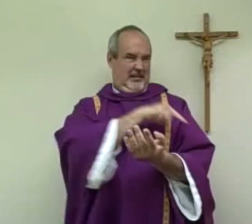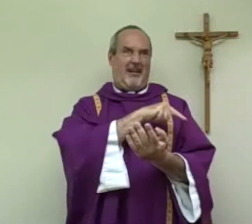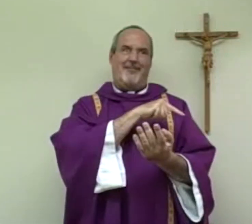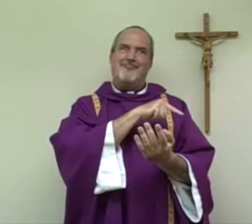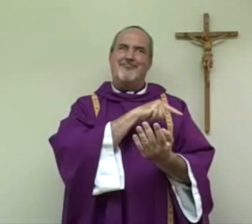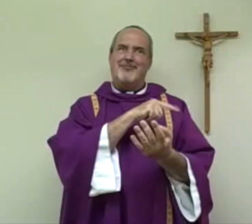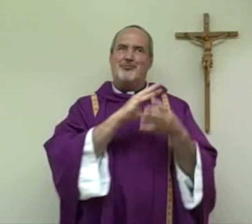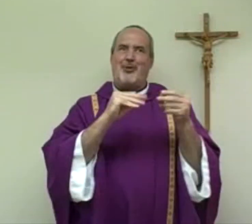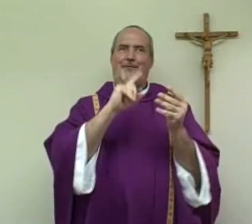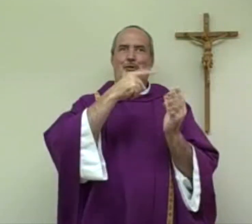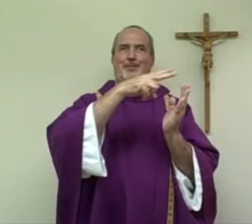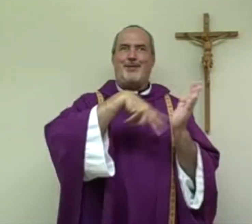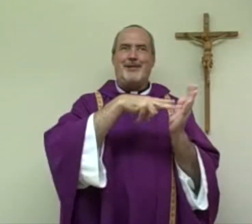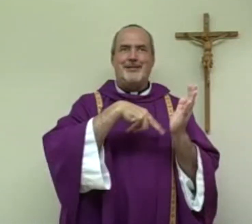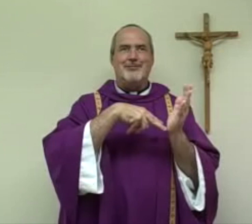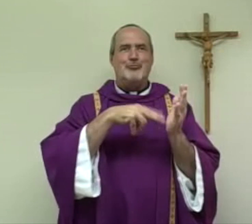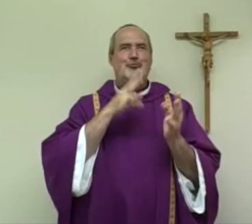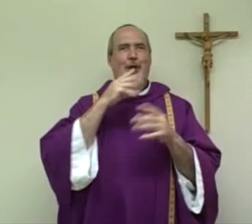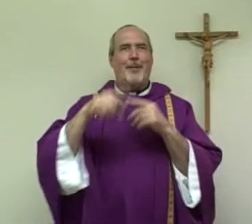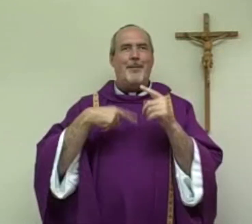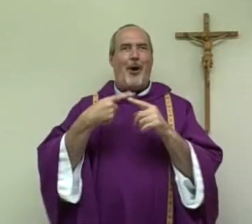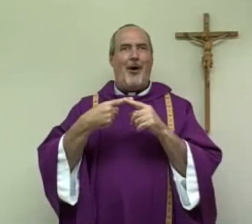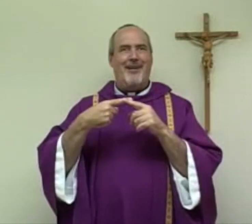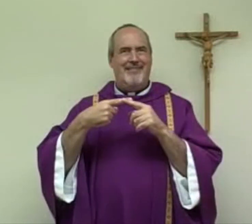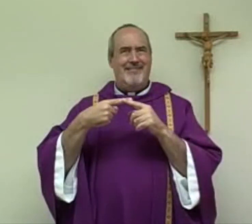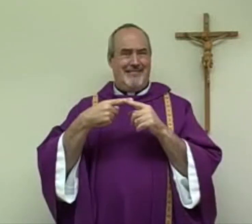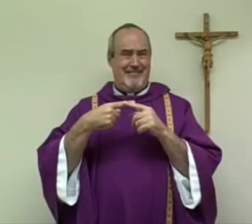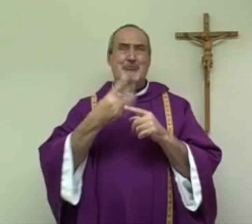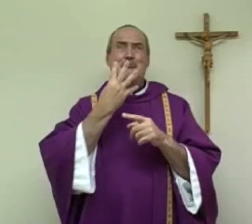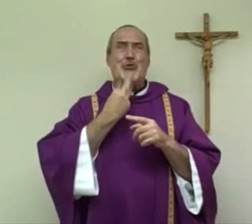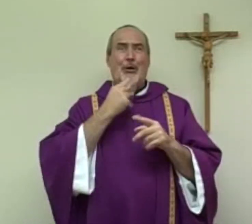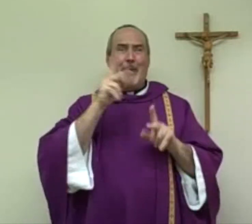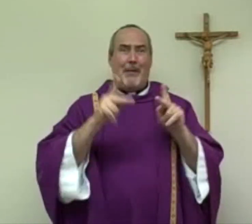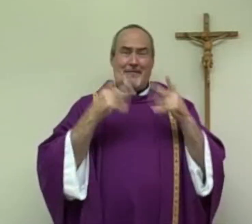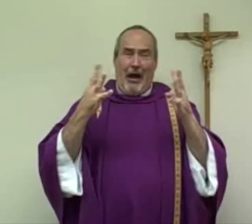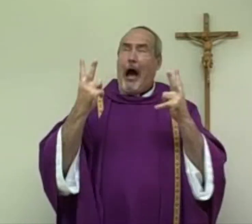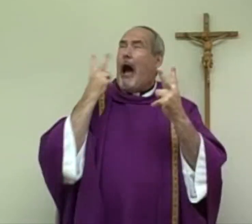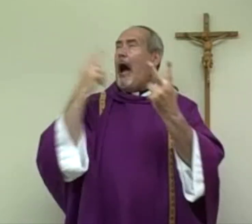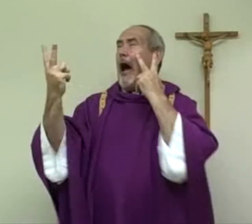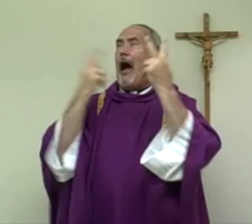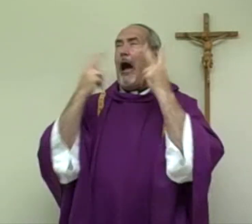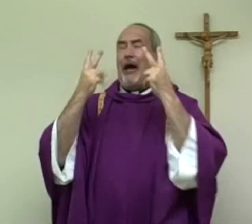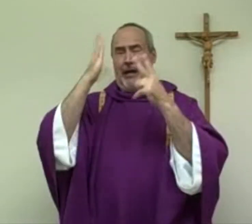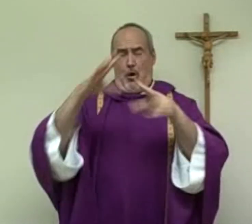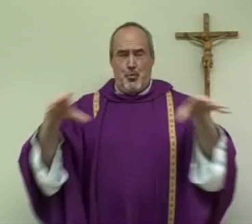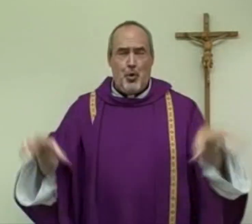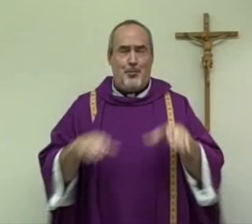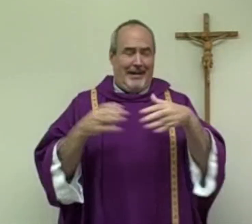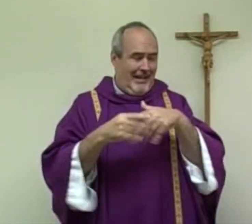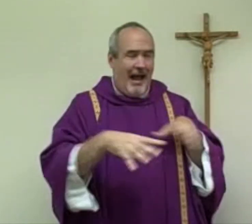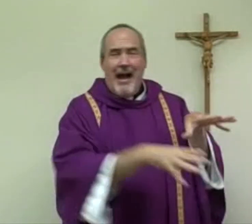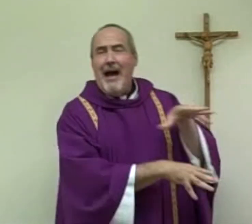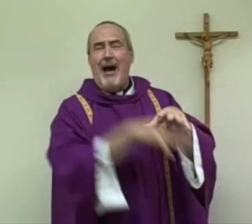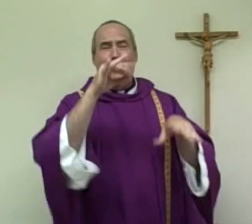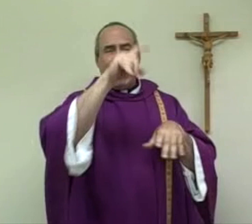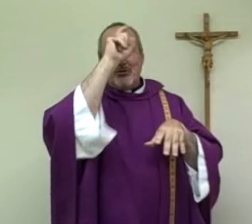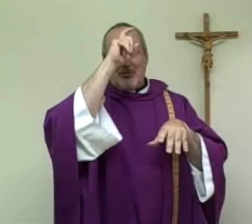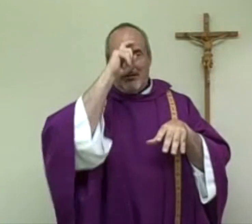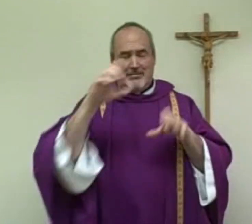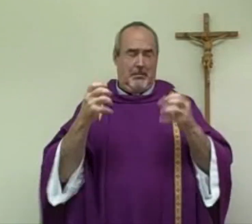back. Even the story from the first reading, which talks about how the Jewish people had seen all of these